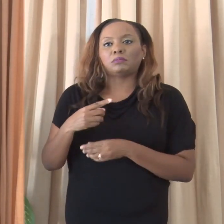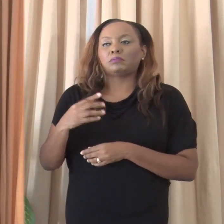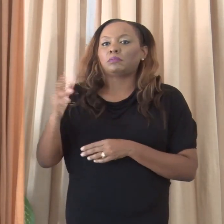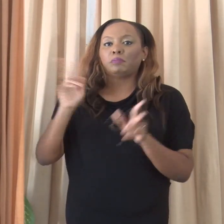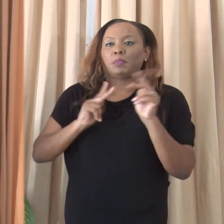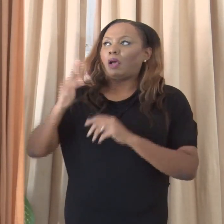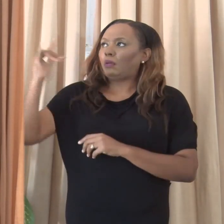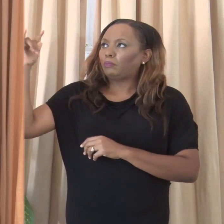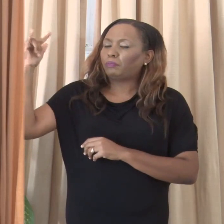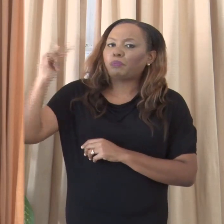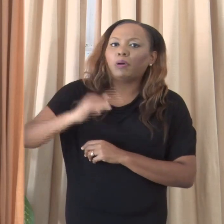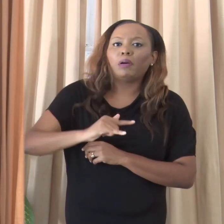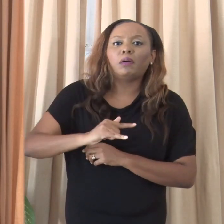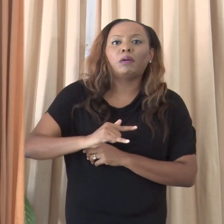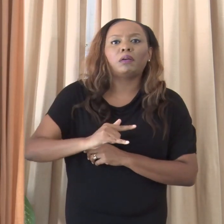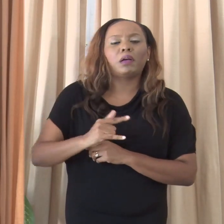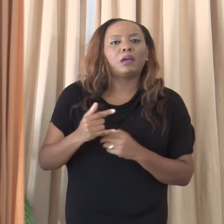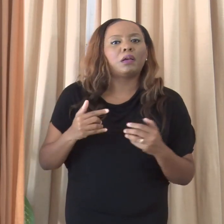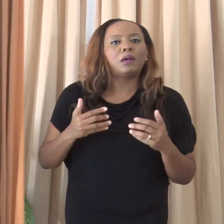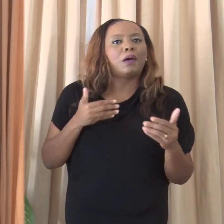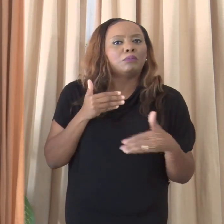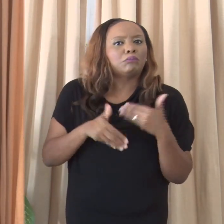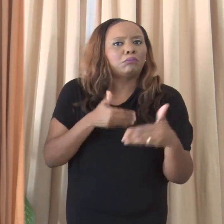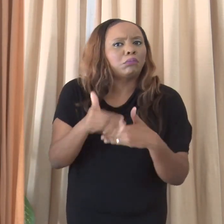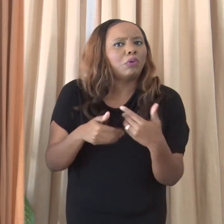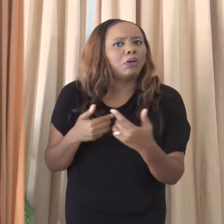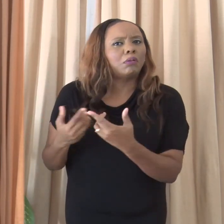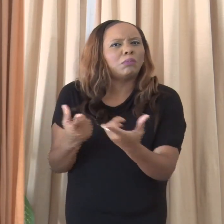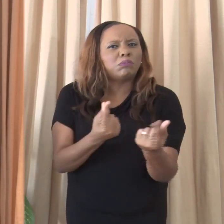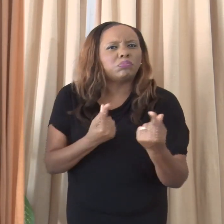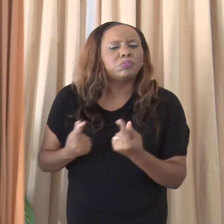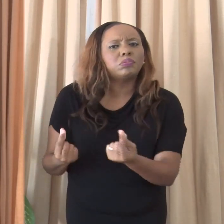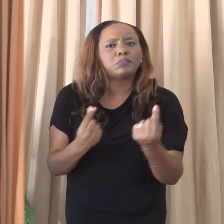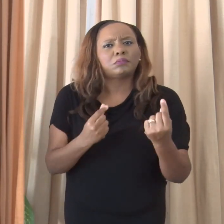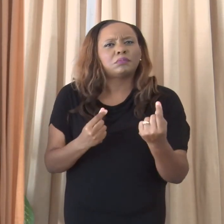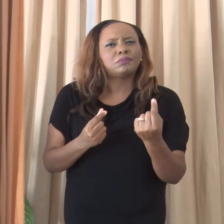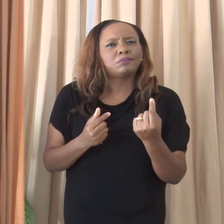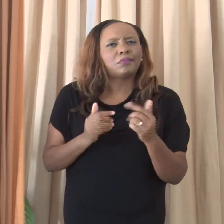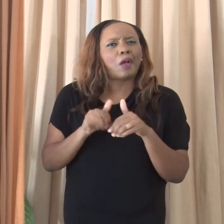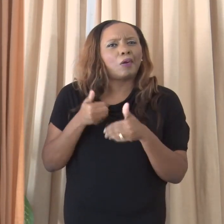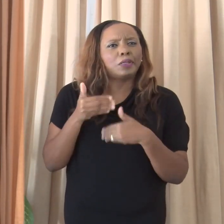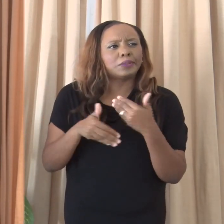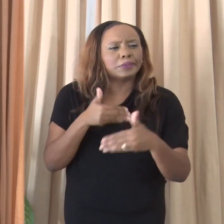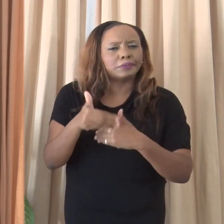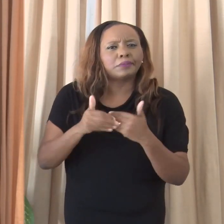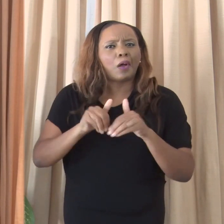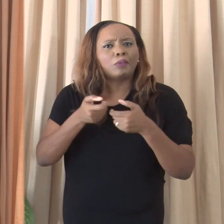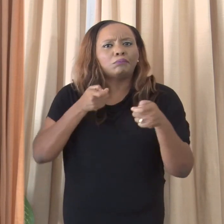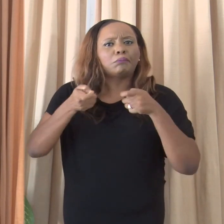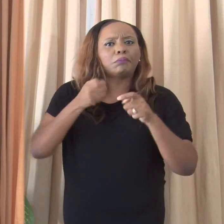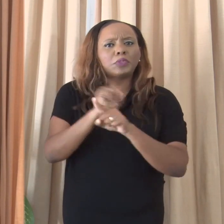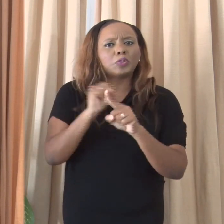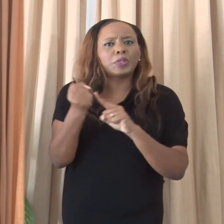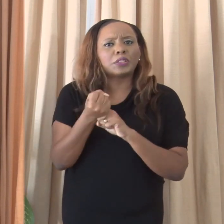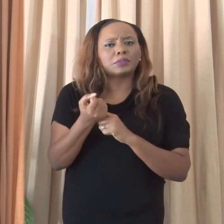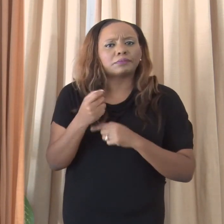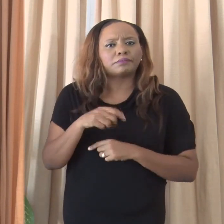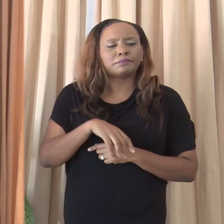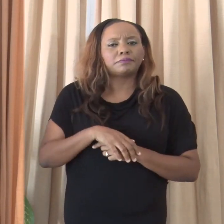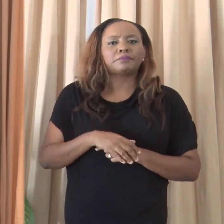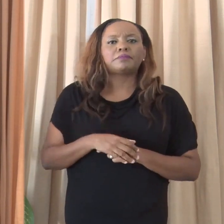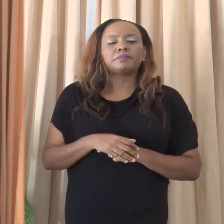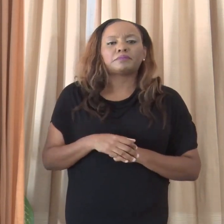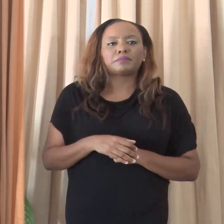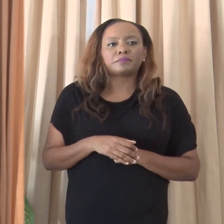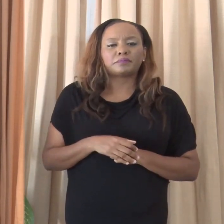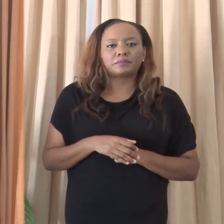into Barbados and such steps that we are taking in order to manage this situation. First of all, I want to do